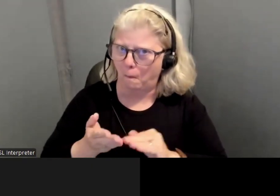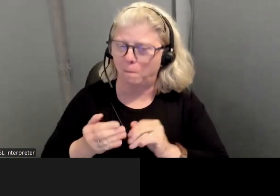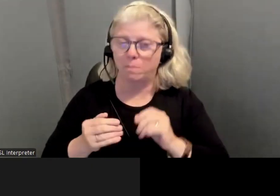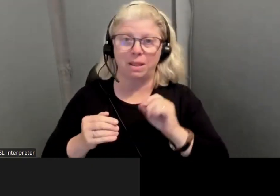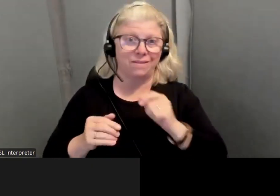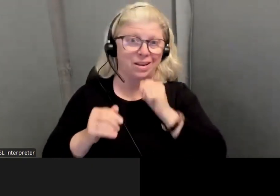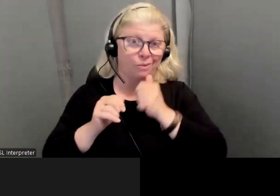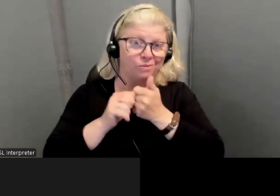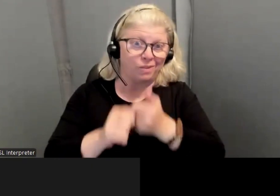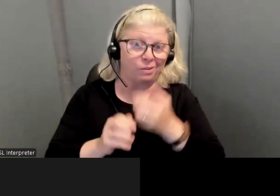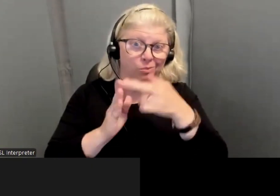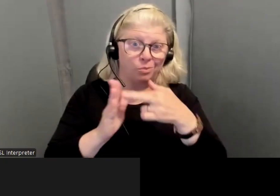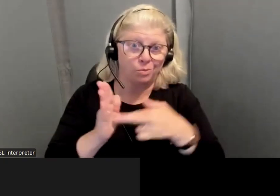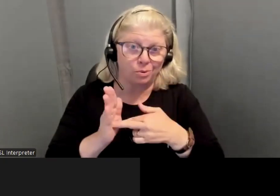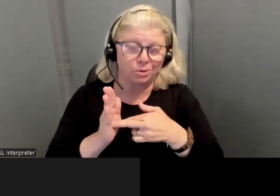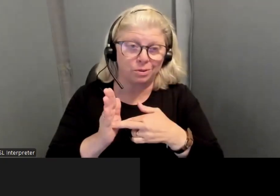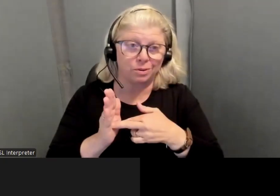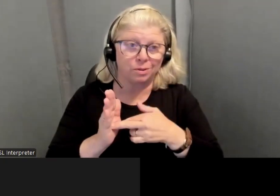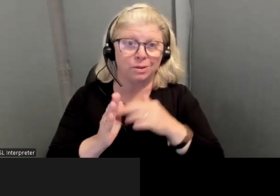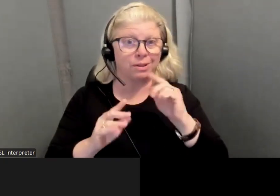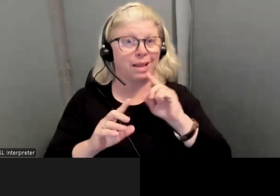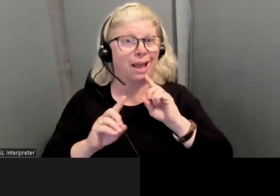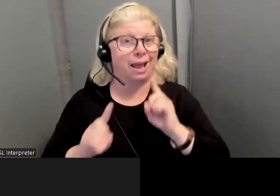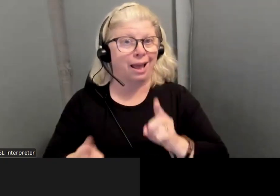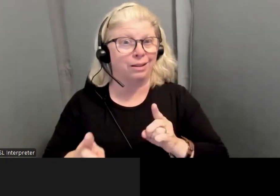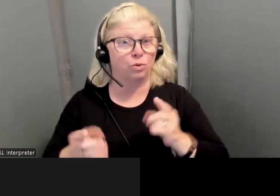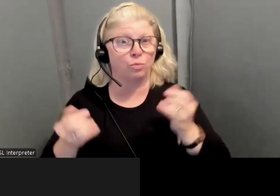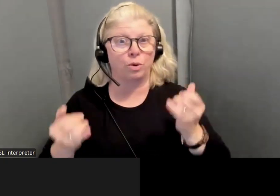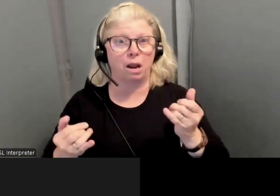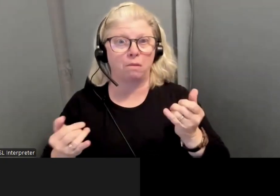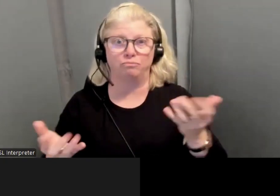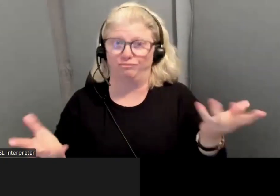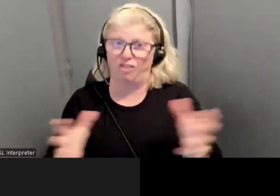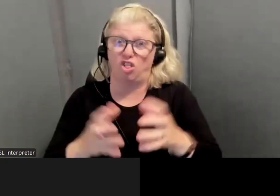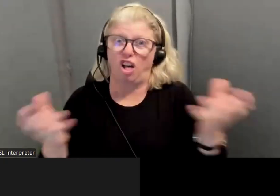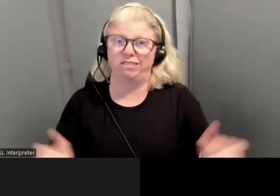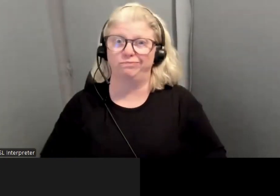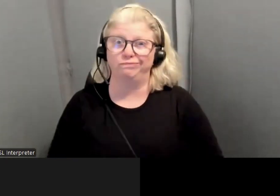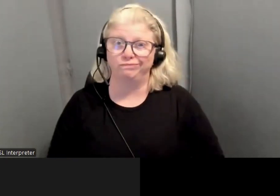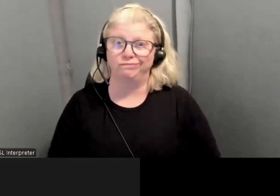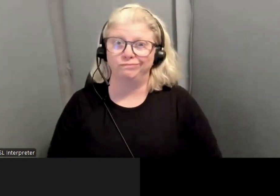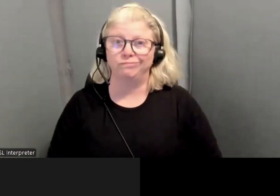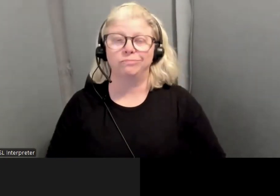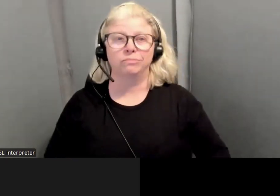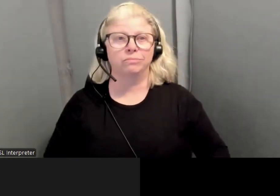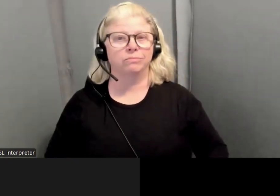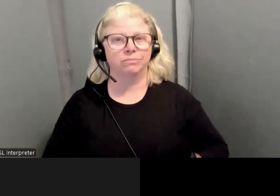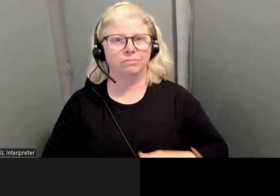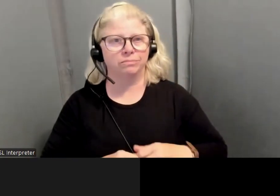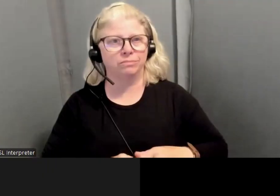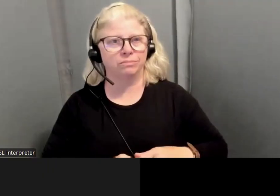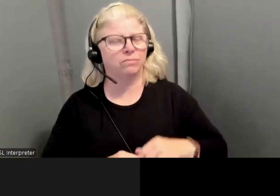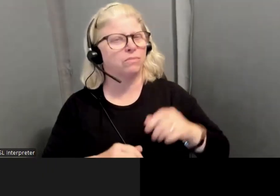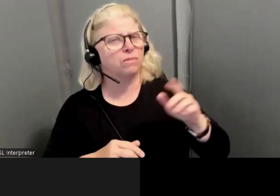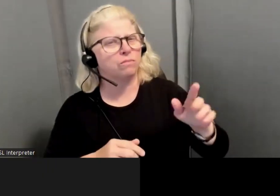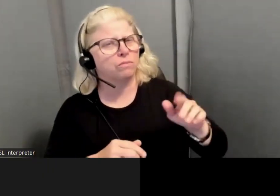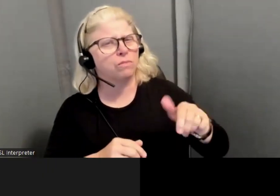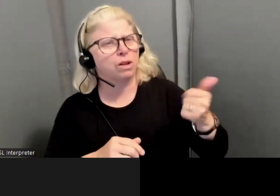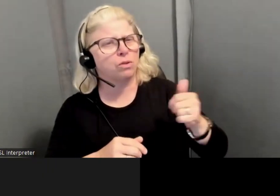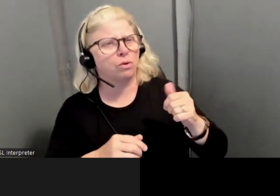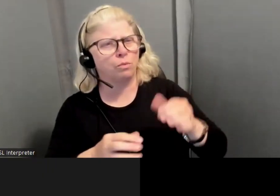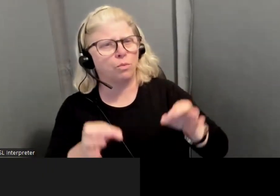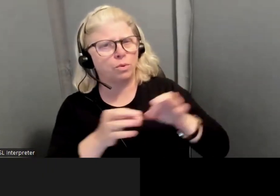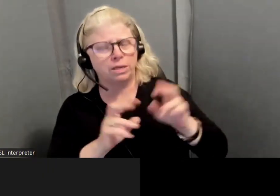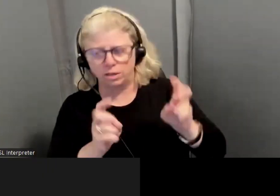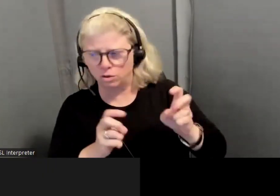don't follow the rules? And apparently the answer, at least at the moment, is a lot. A lot, yeah. Another important issue, you heard